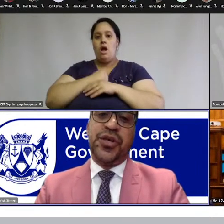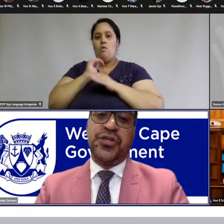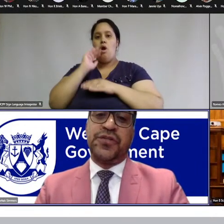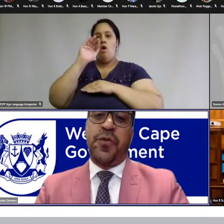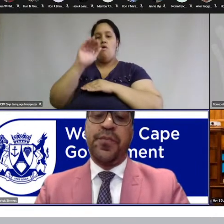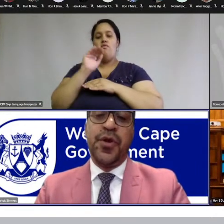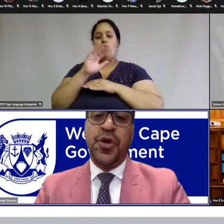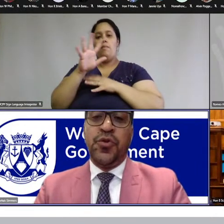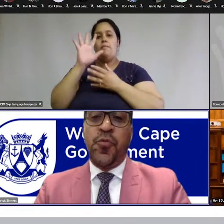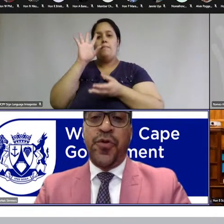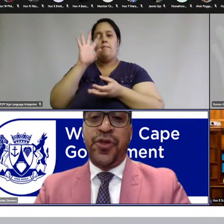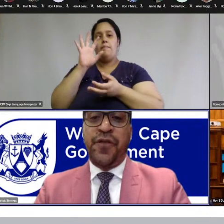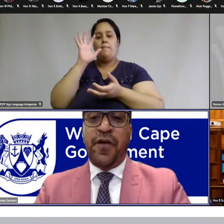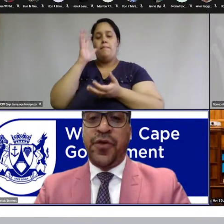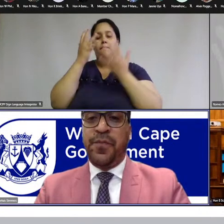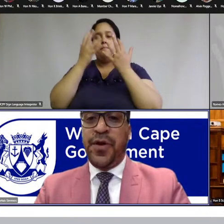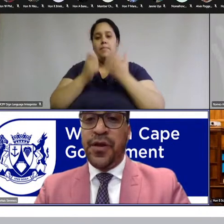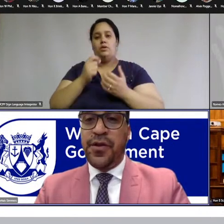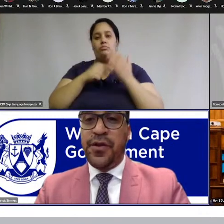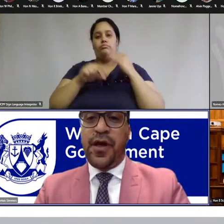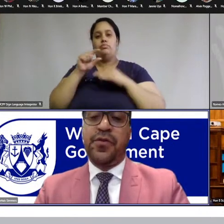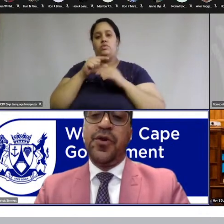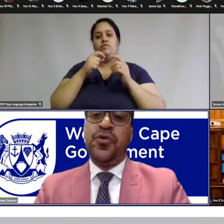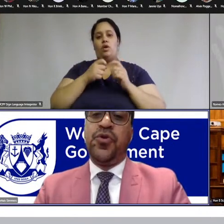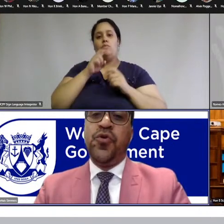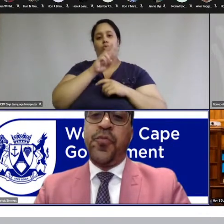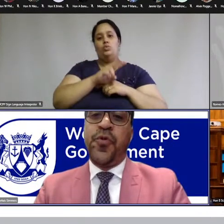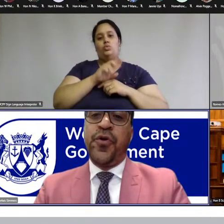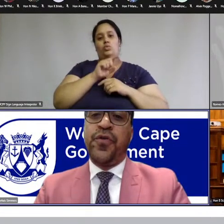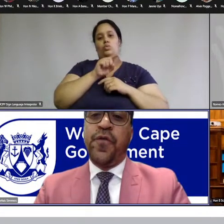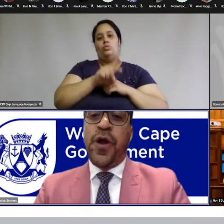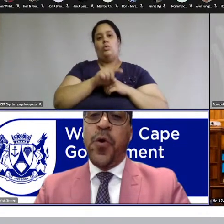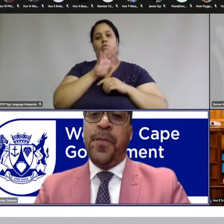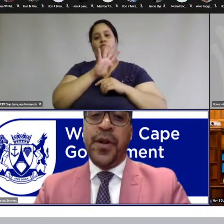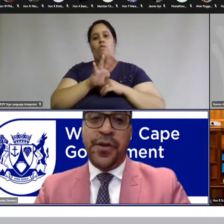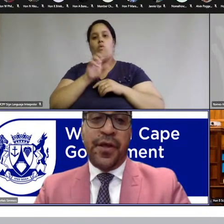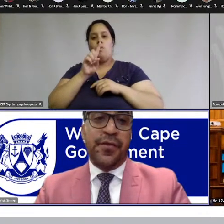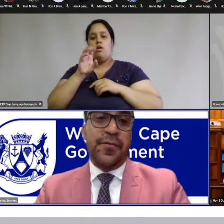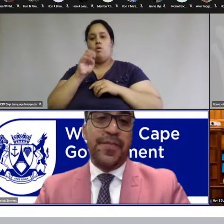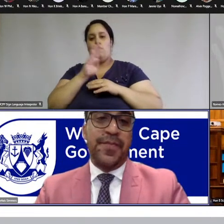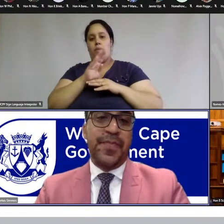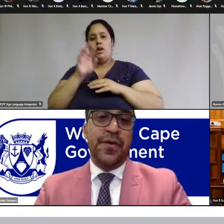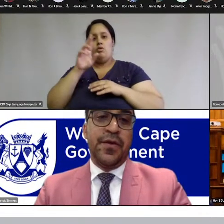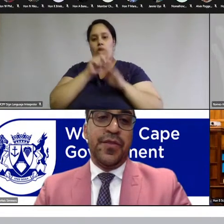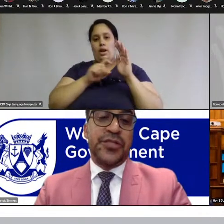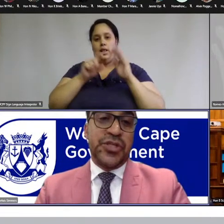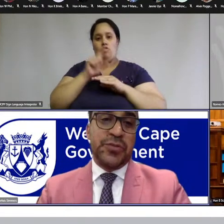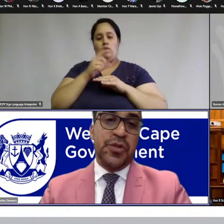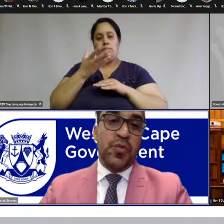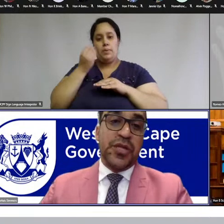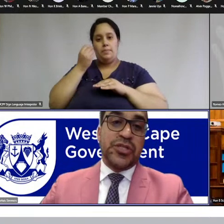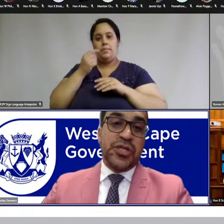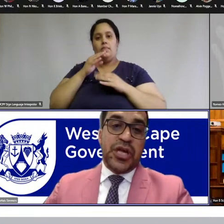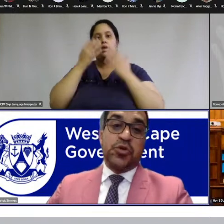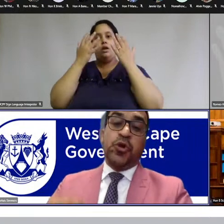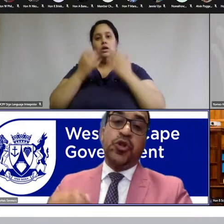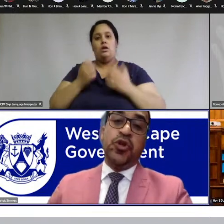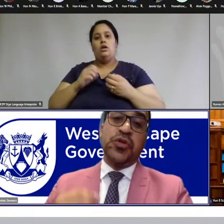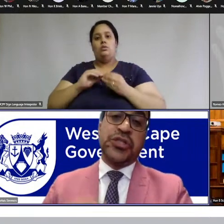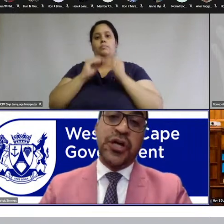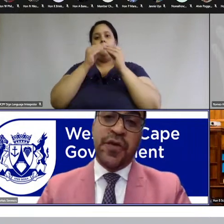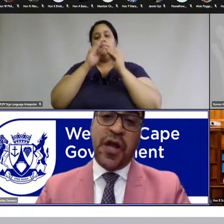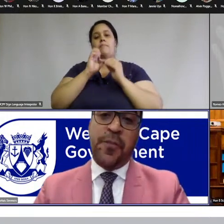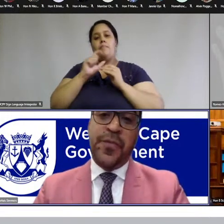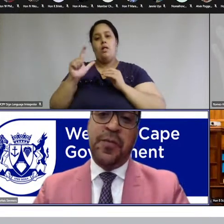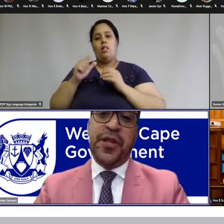budget increases from 2.353 billion rand to 2.410 billion rand. This adjustment will assist us to